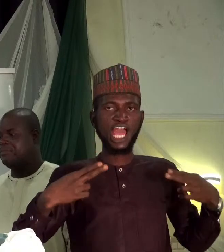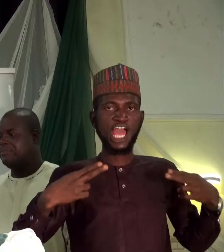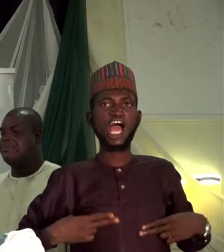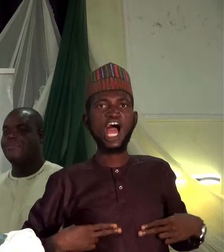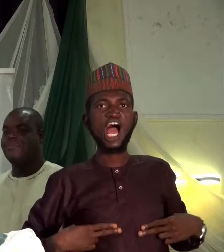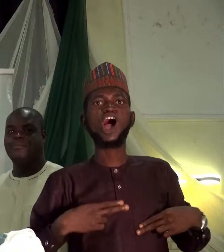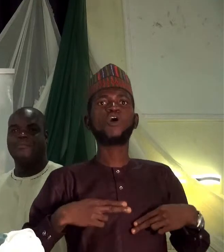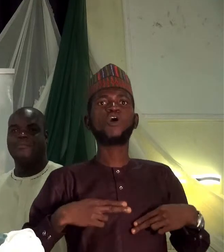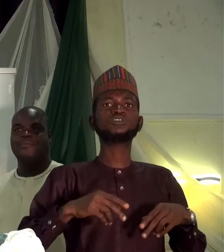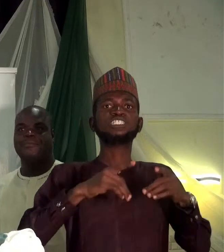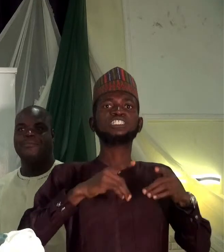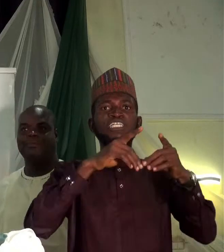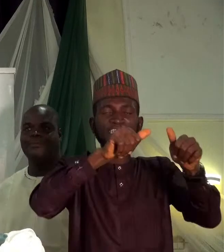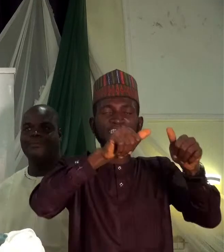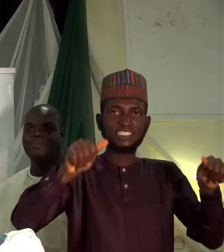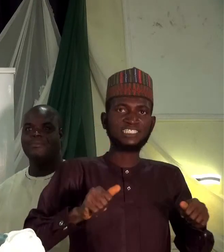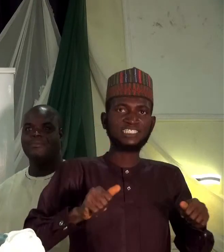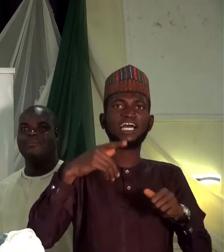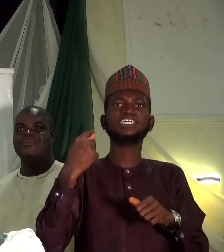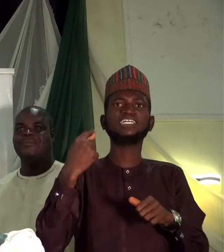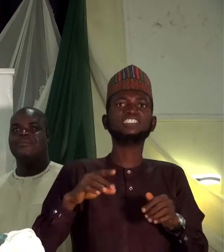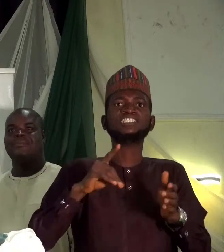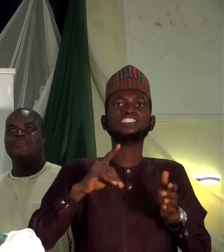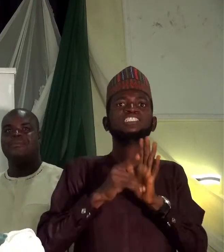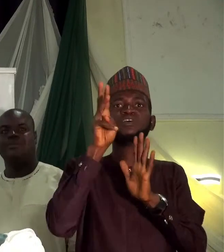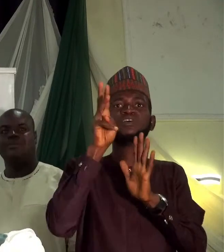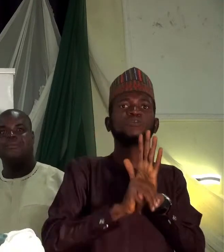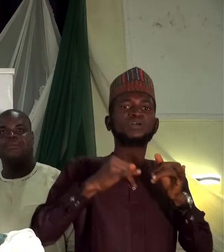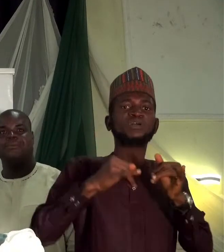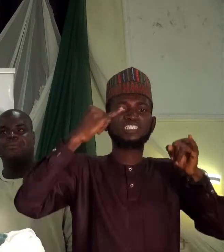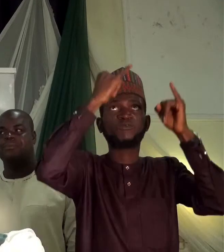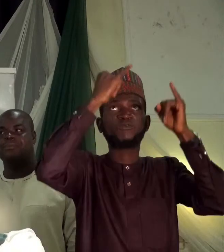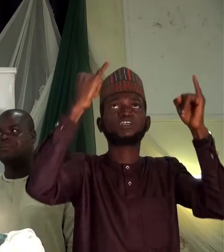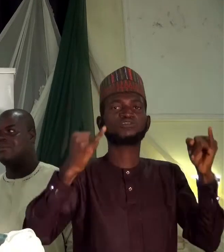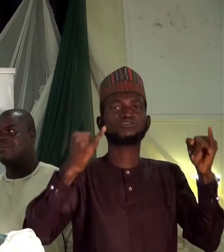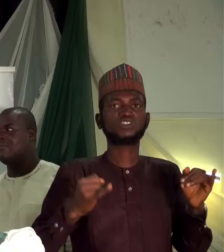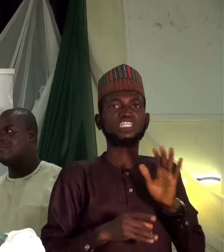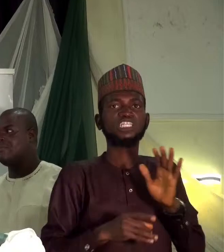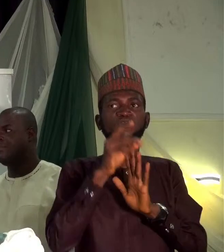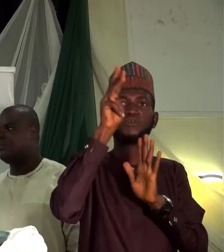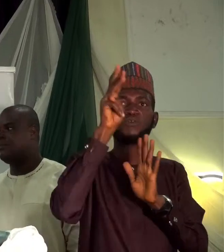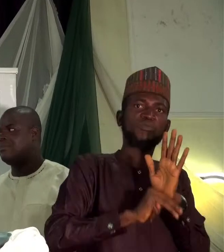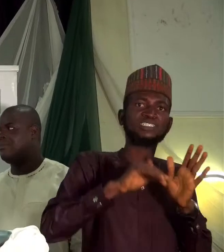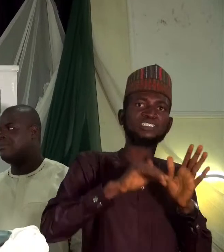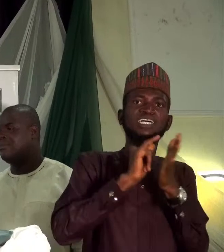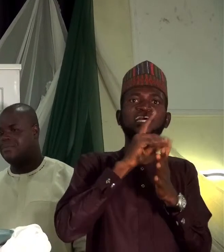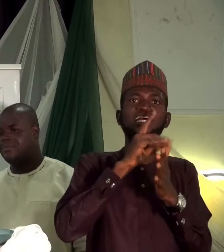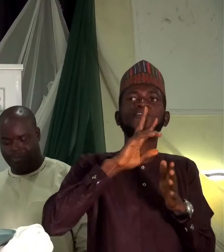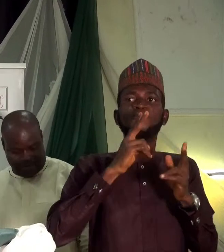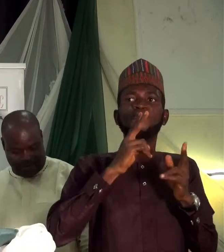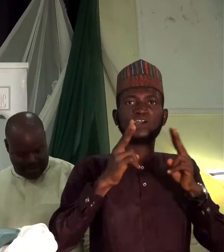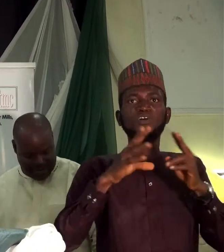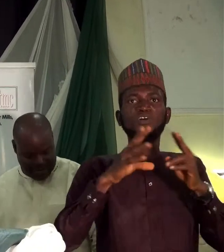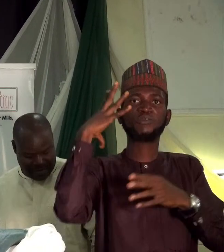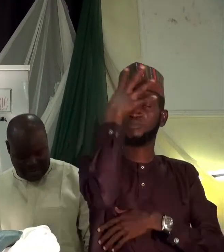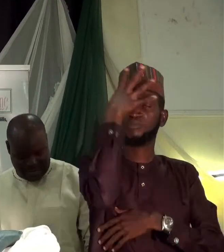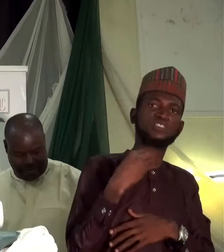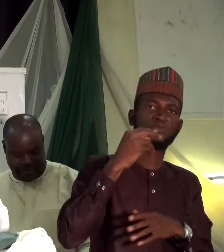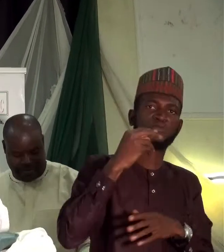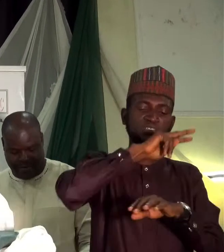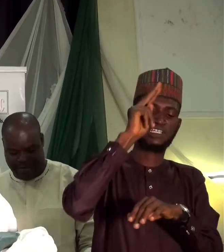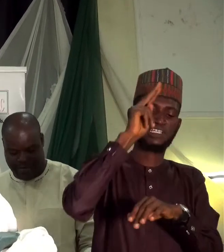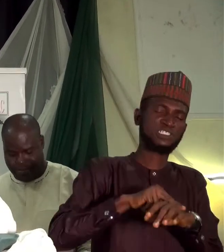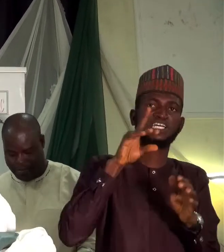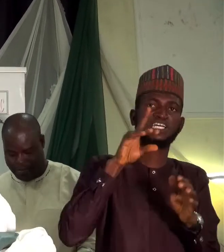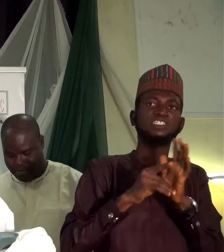nkan amuyangan ninu toro ebo ko ni infrastructural facilities awon nkan meri ri nti won pe ni national development